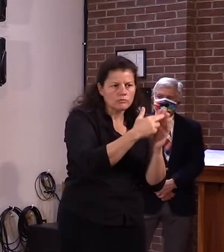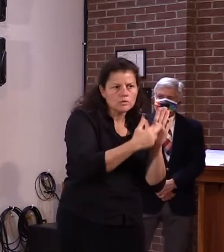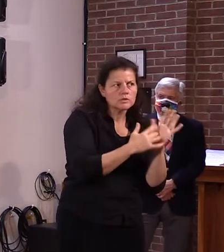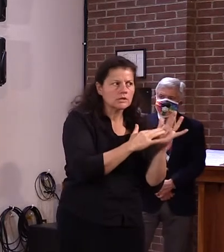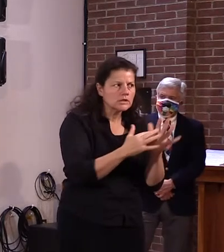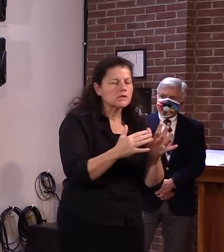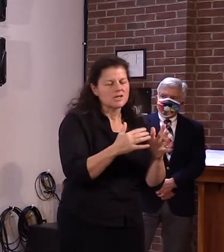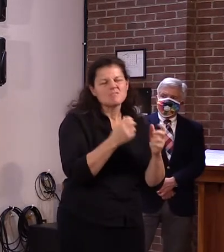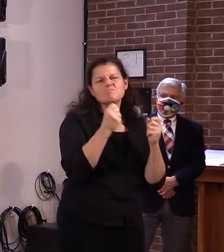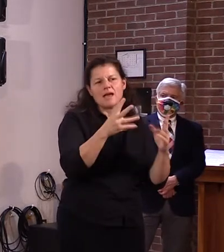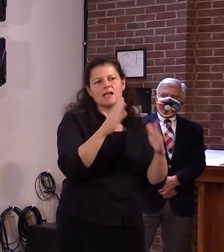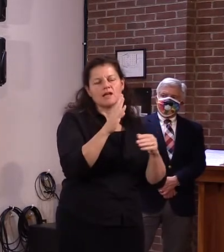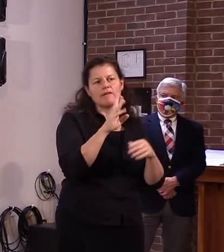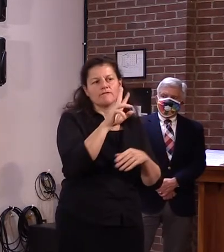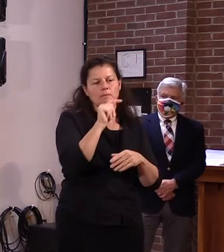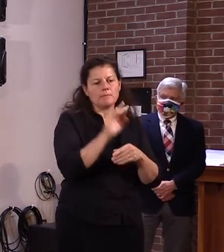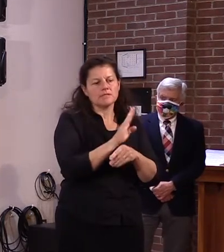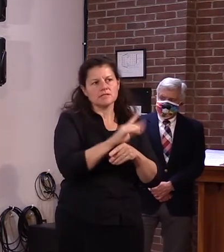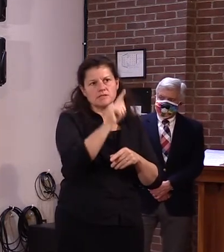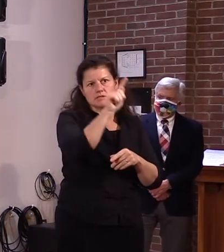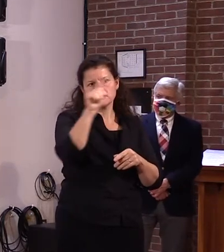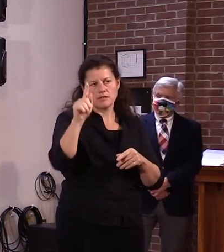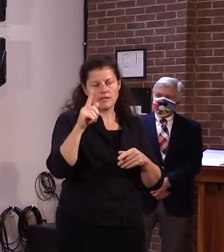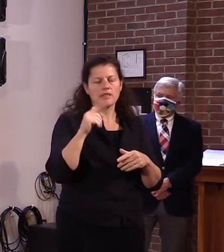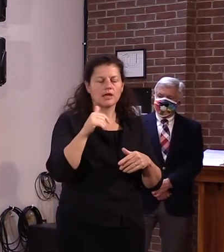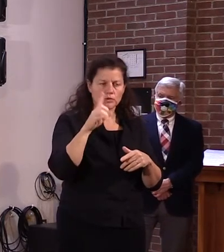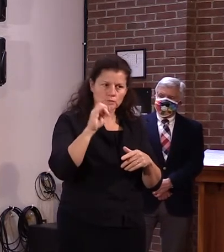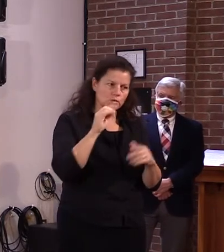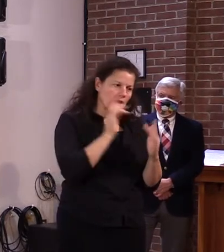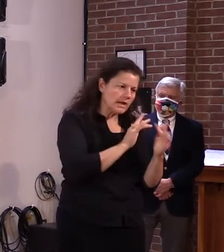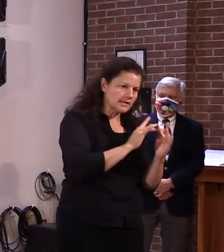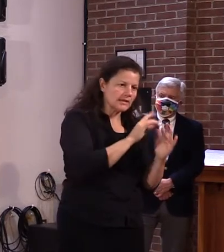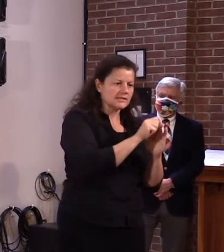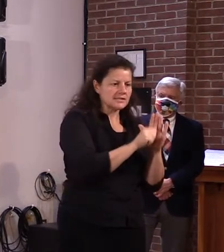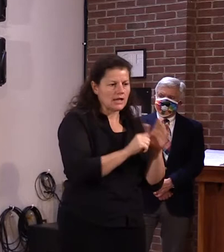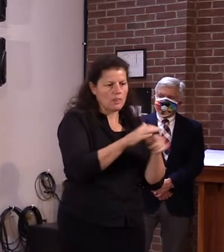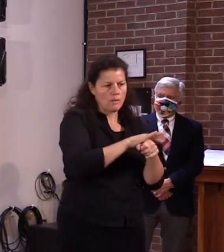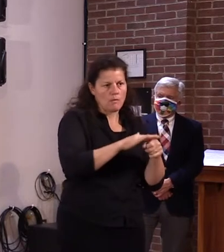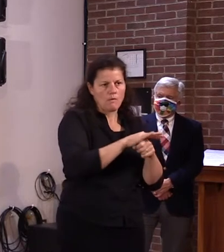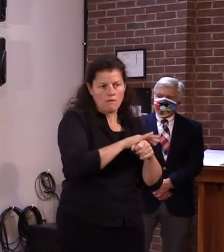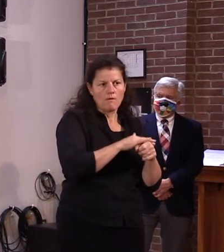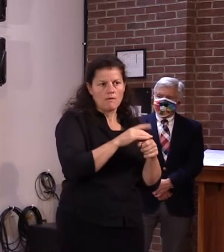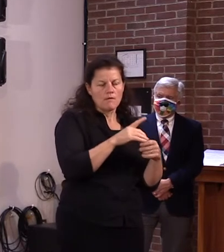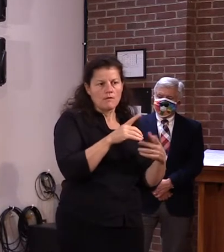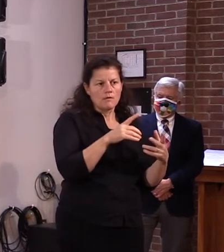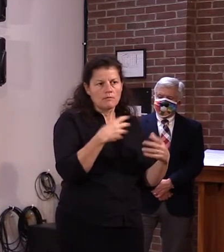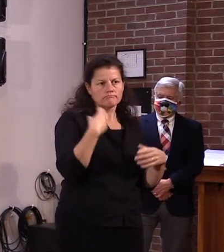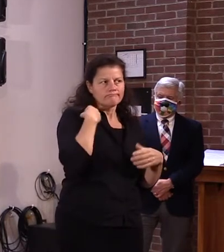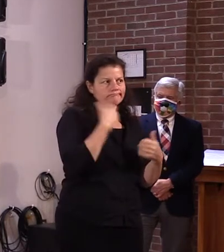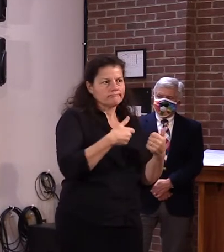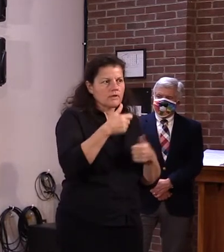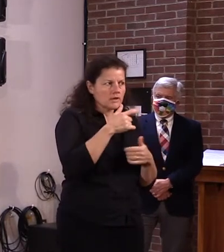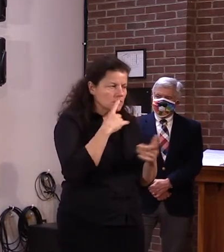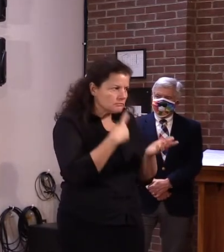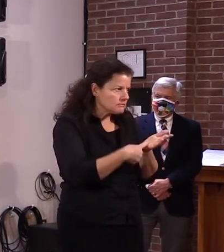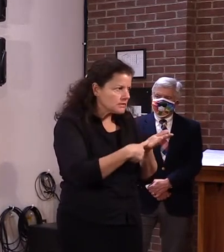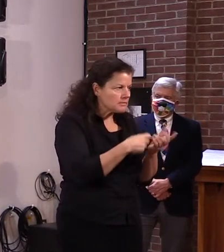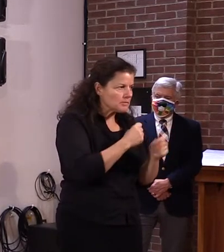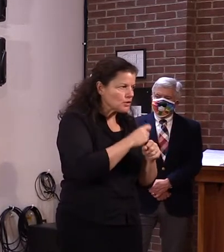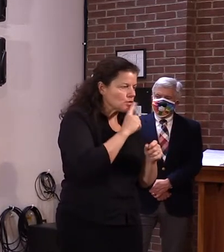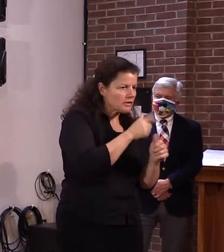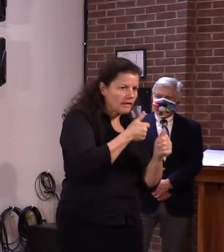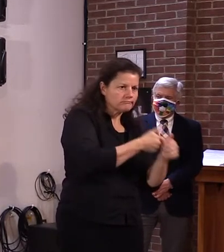close contact consistently with the state and local officials to try to do their best to find a path to compliance.